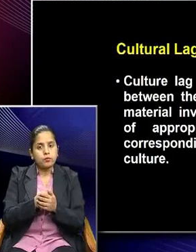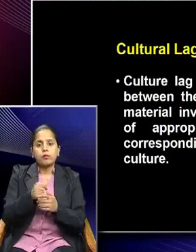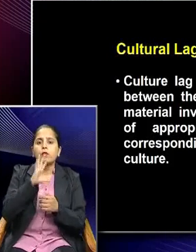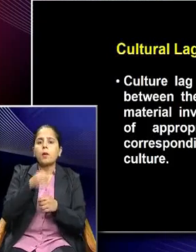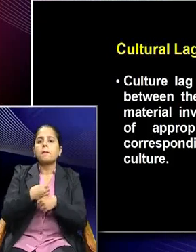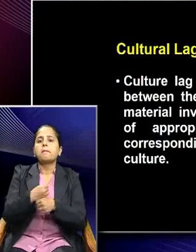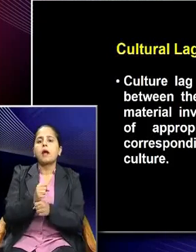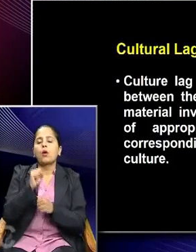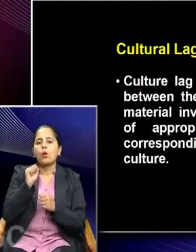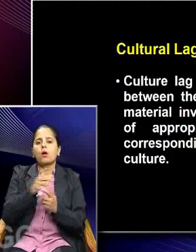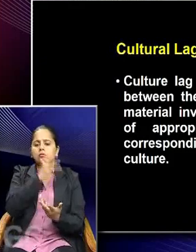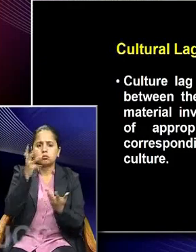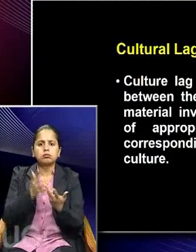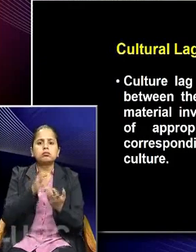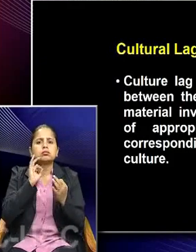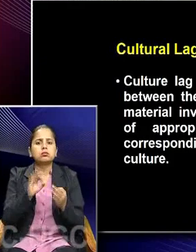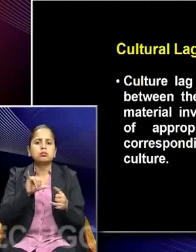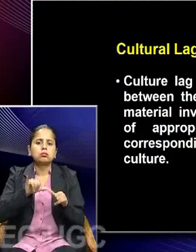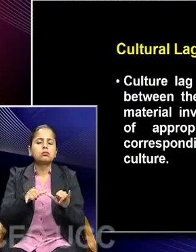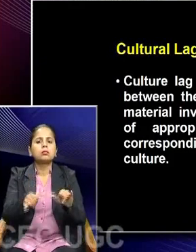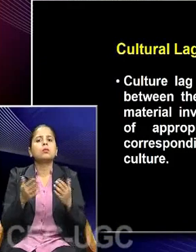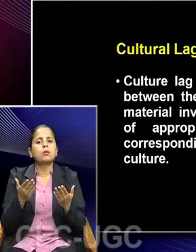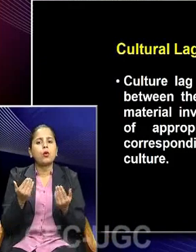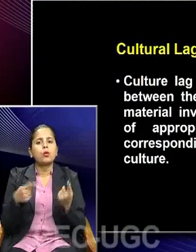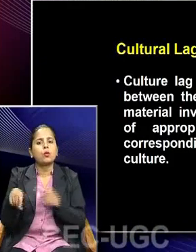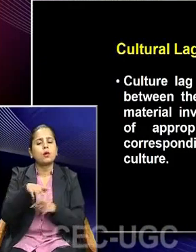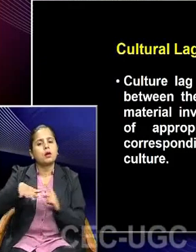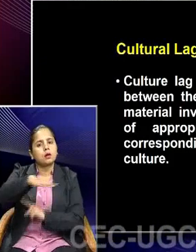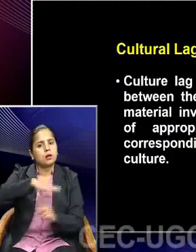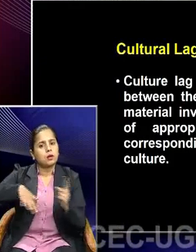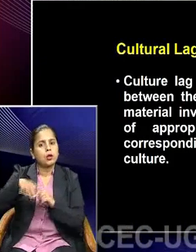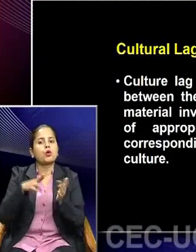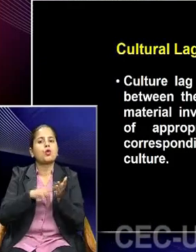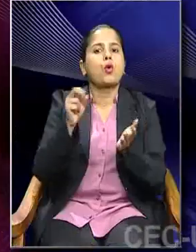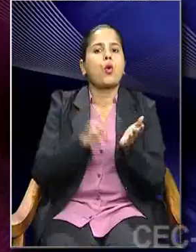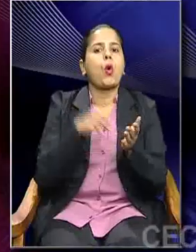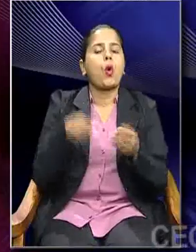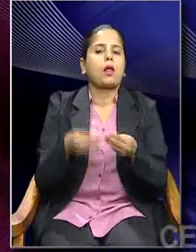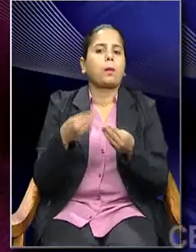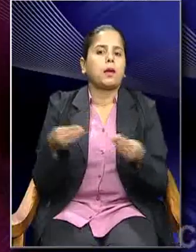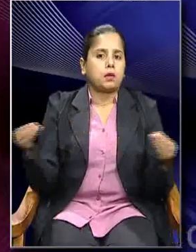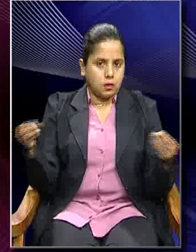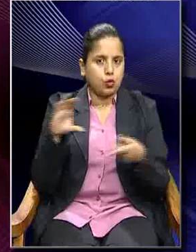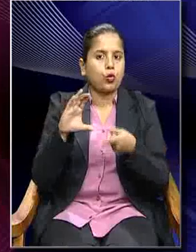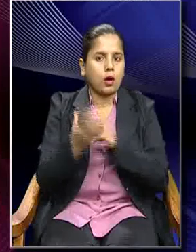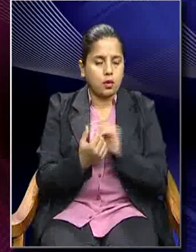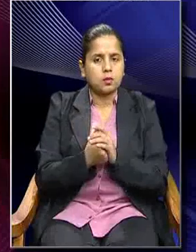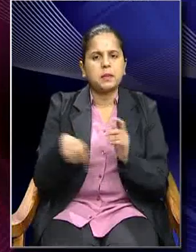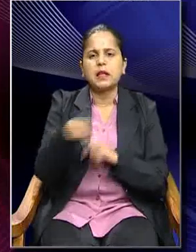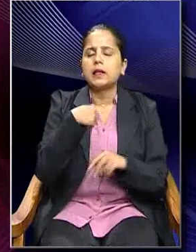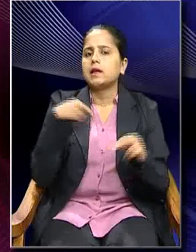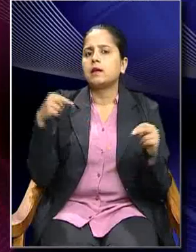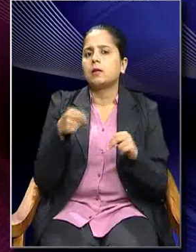making of appropriate adjustment in corresponding area of non-material culture. So we need a kind of